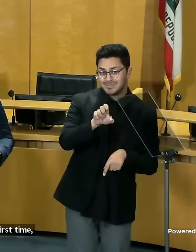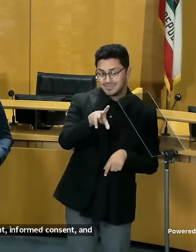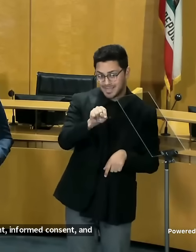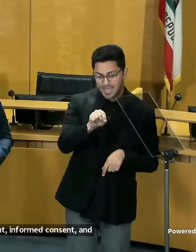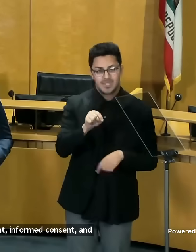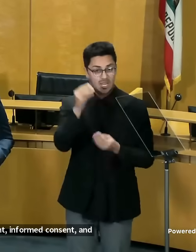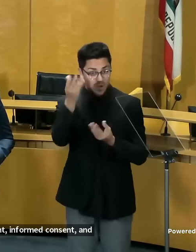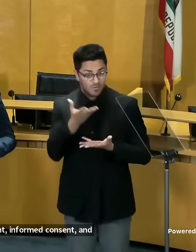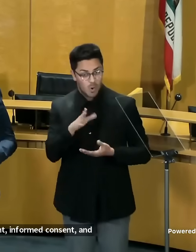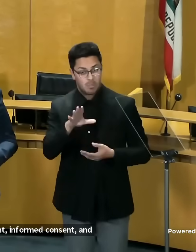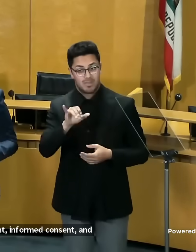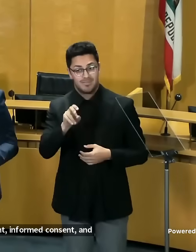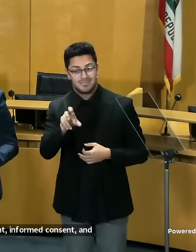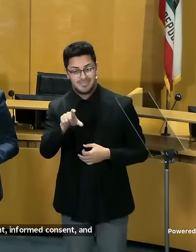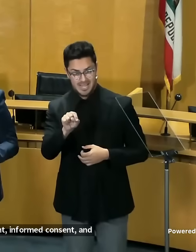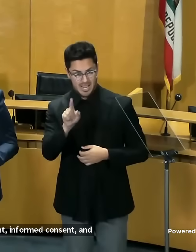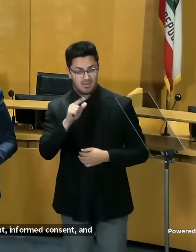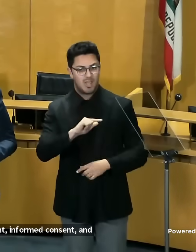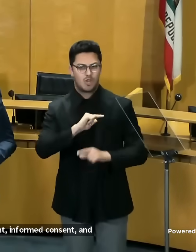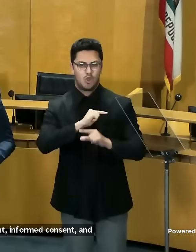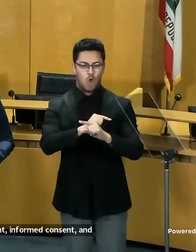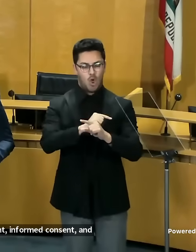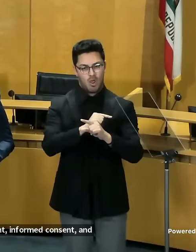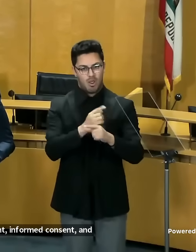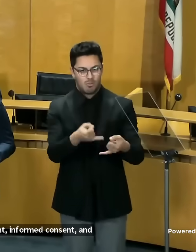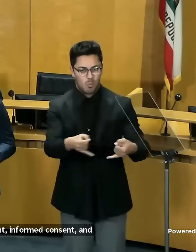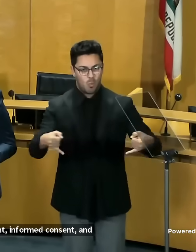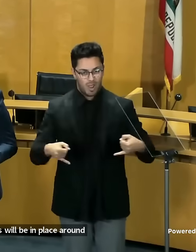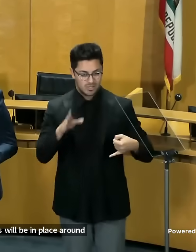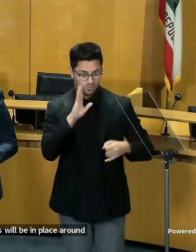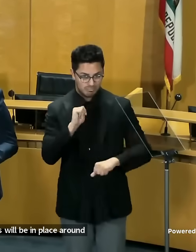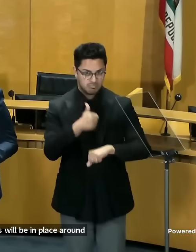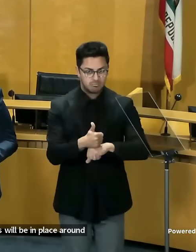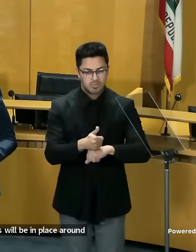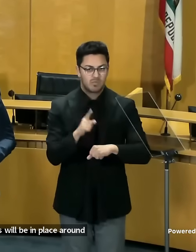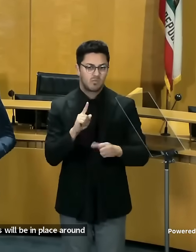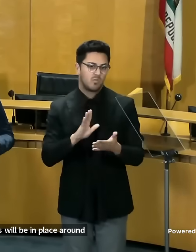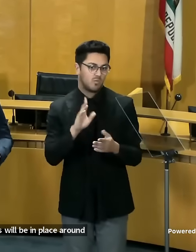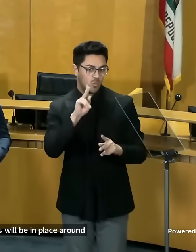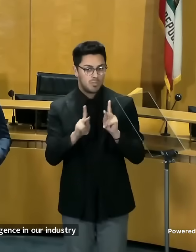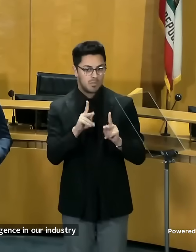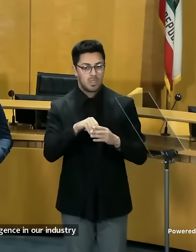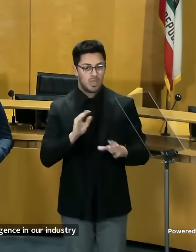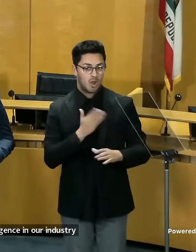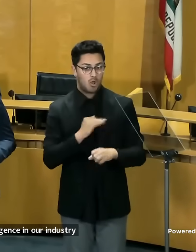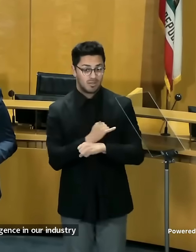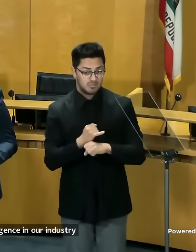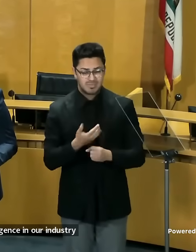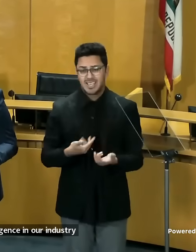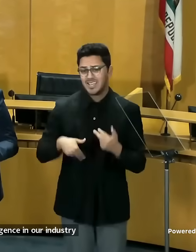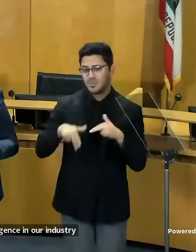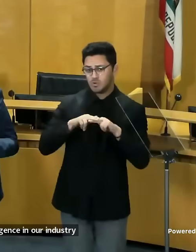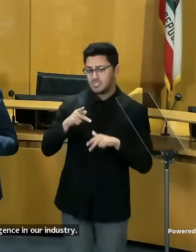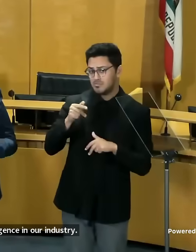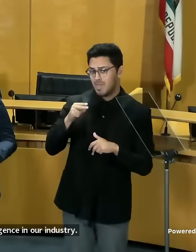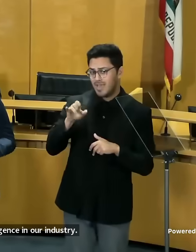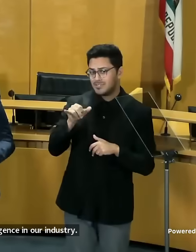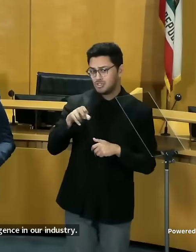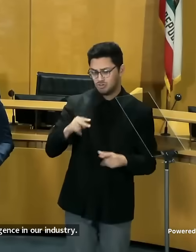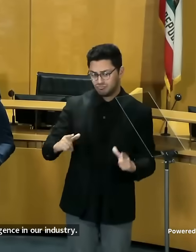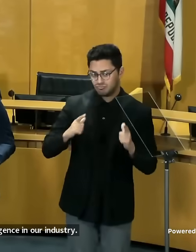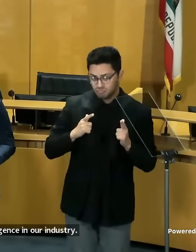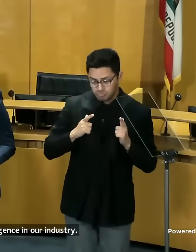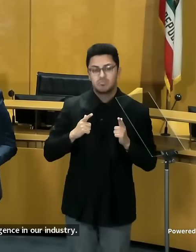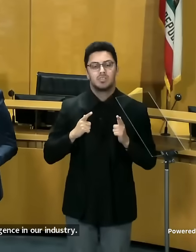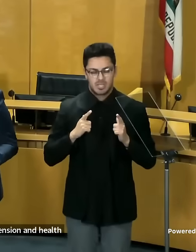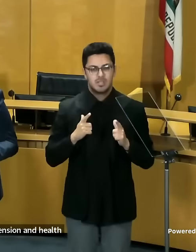be in place around the use of artificial intelligence in our industry. We'll have increased pension and health caps that will channel more